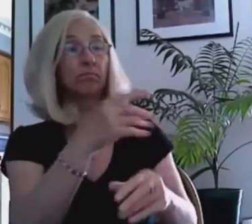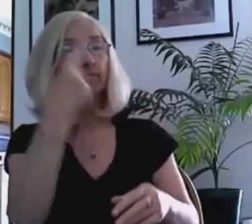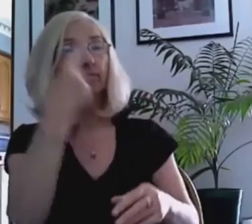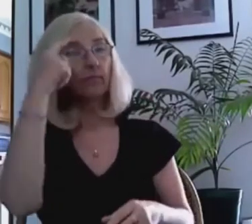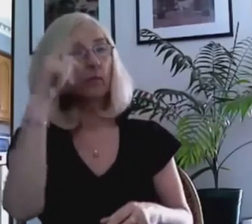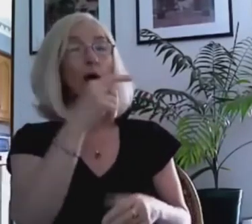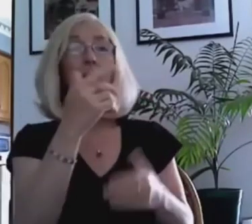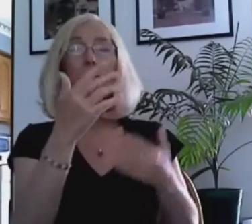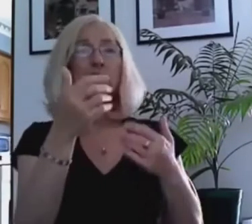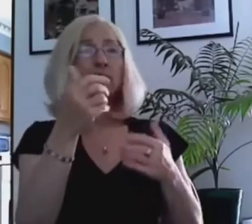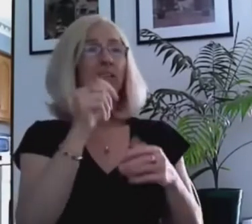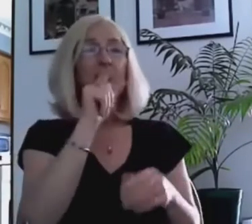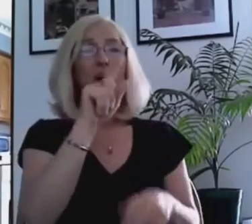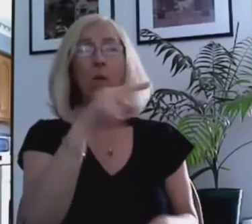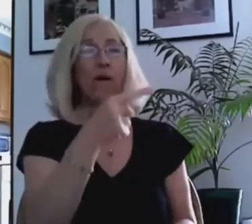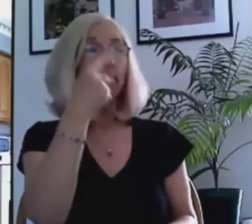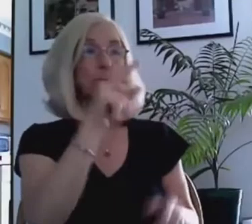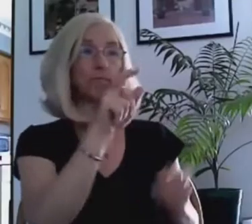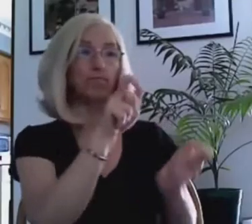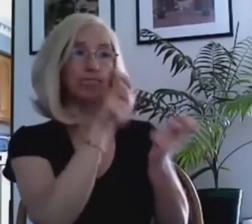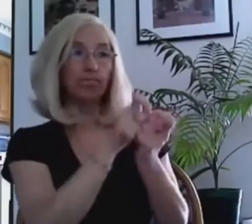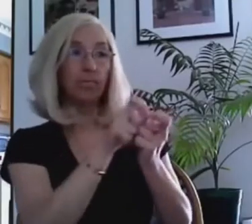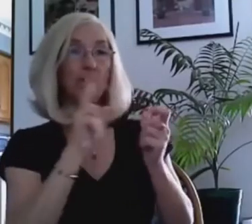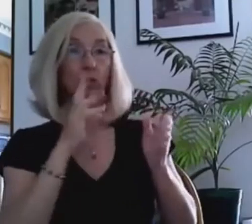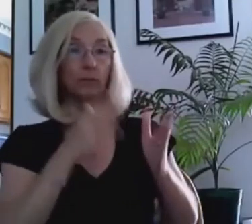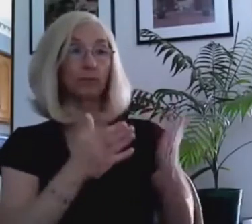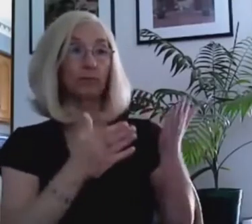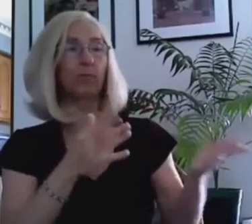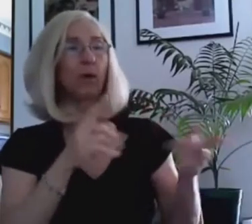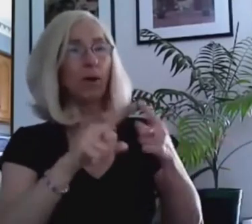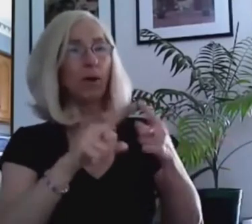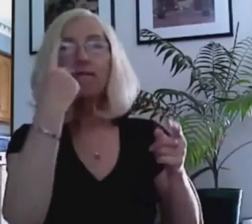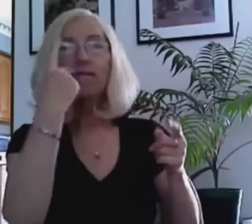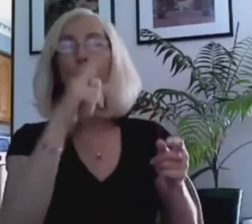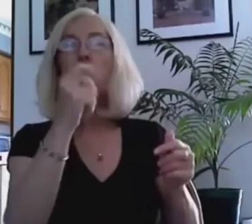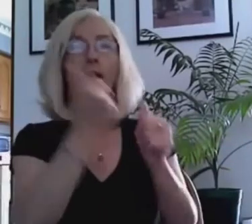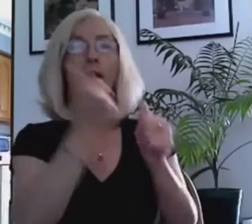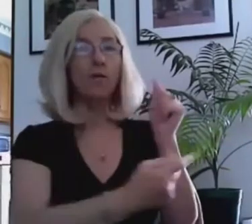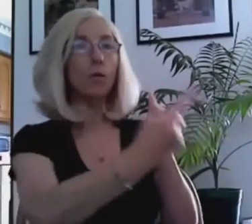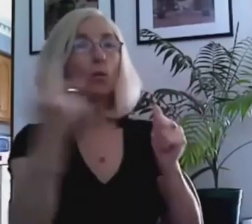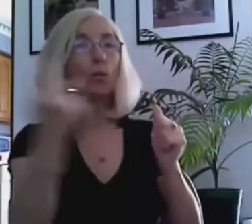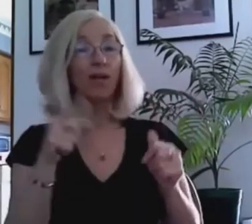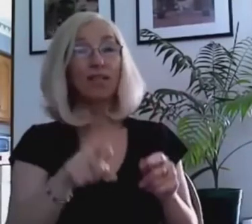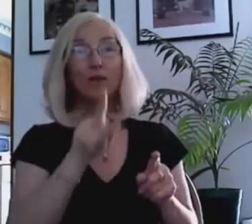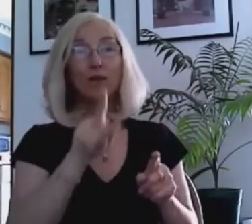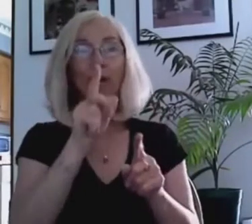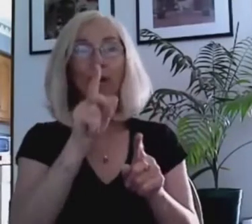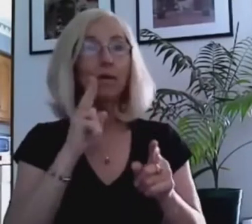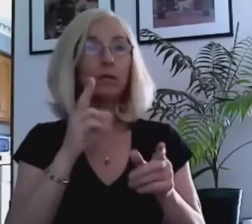And organizations are becoming more and more open, and I think that's great that churches and organizations are offering